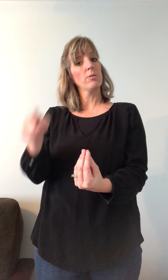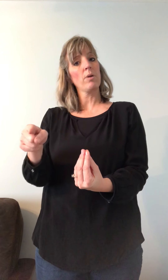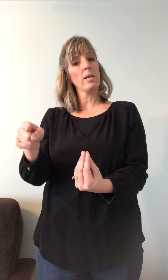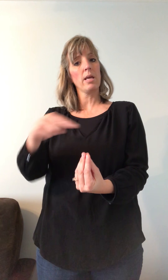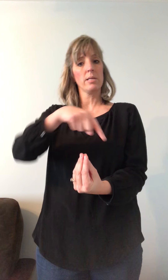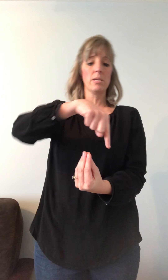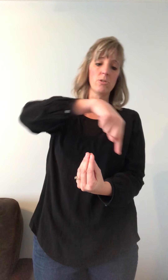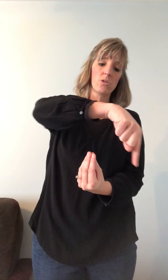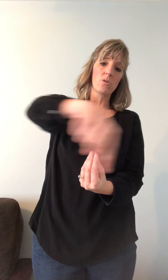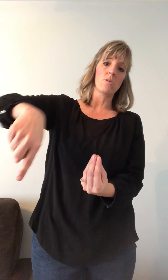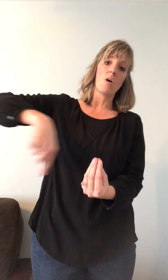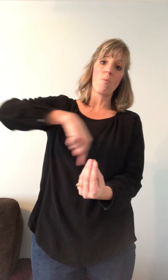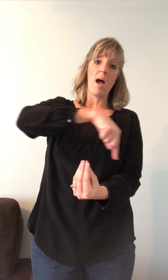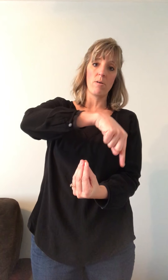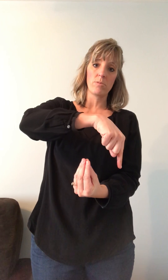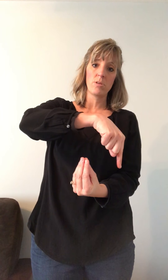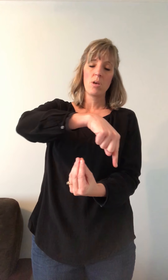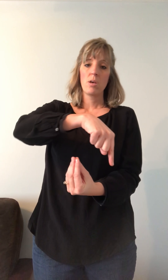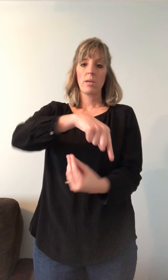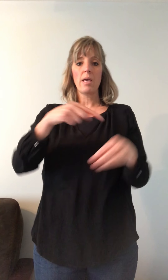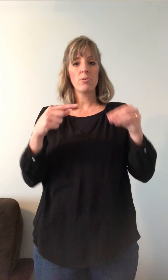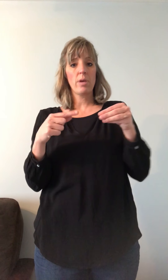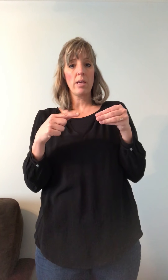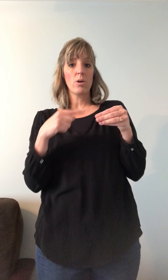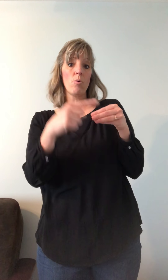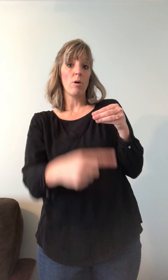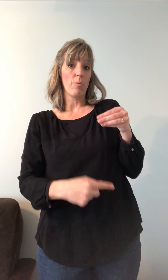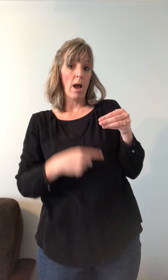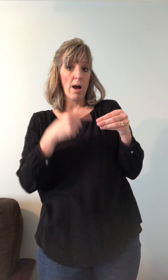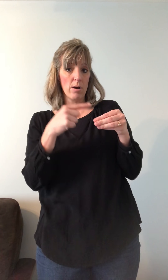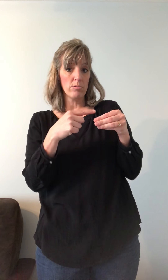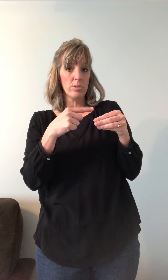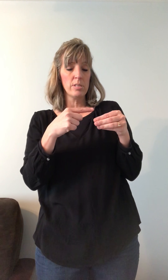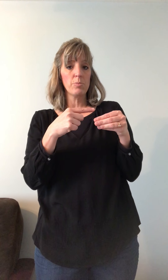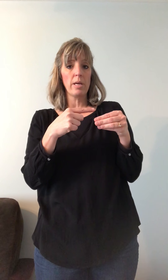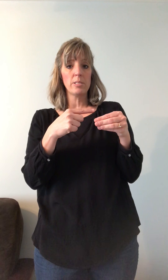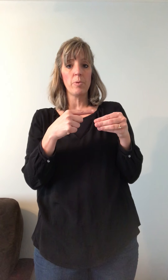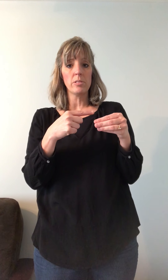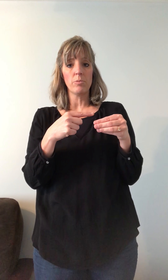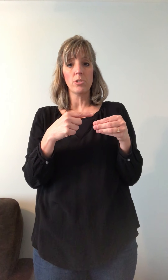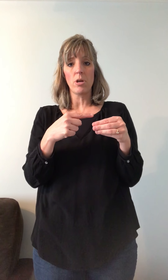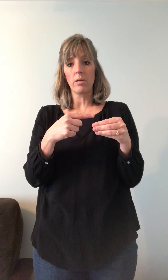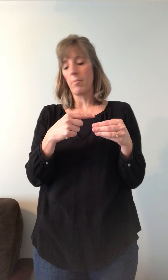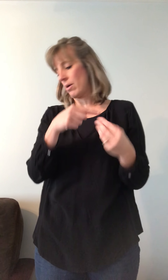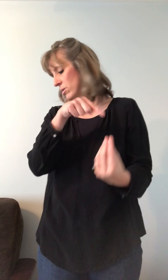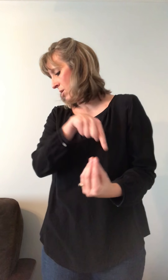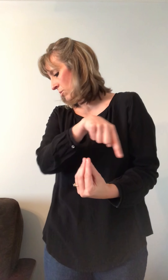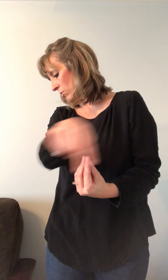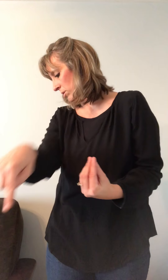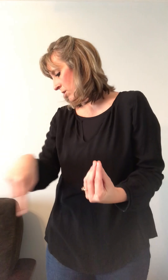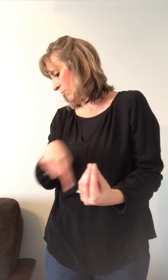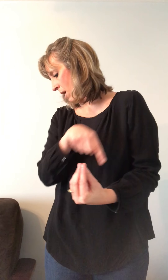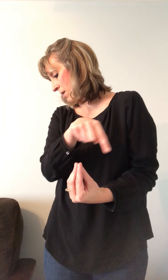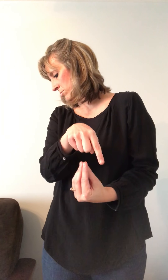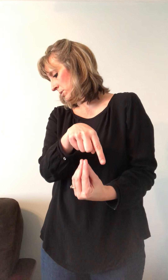right hand and you circle around. Okay, you can go around this way. It depends on what you're talking about. Or around,